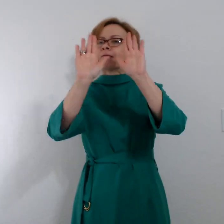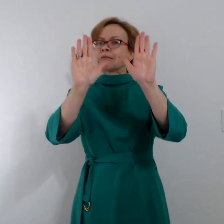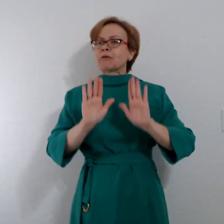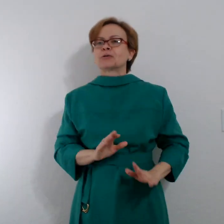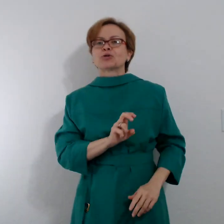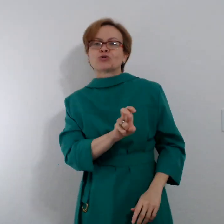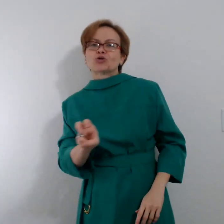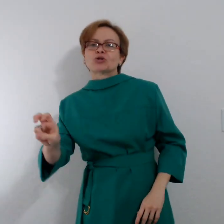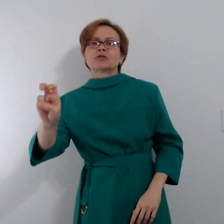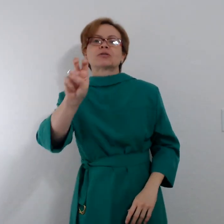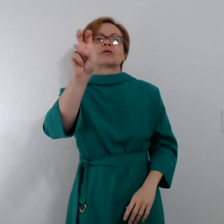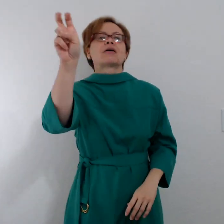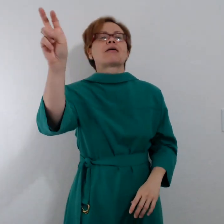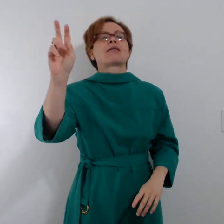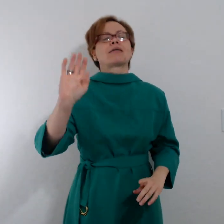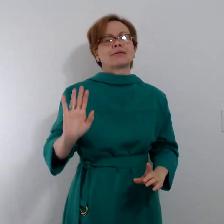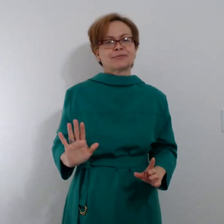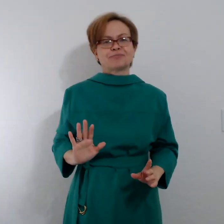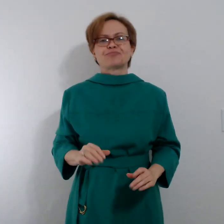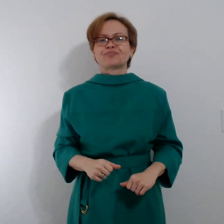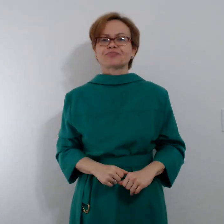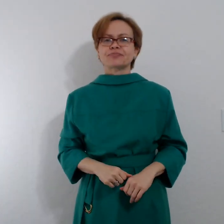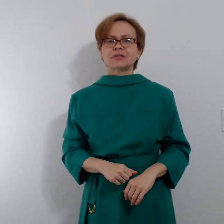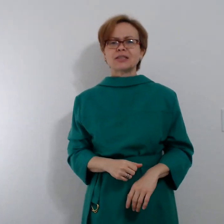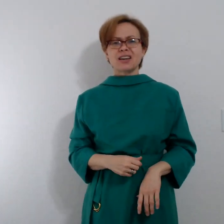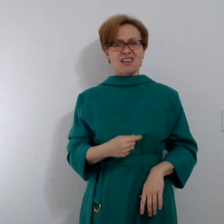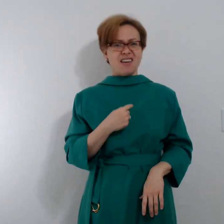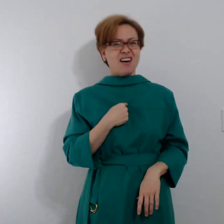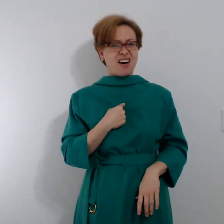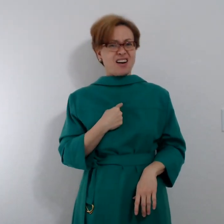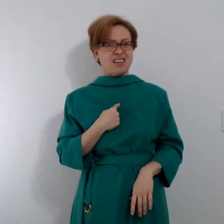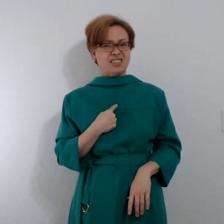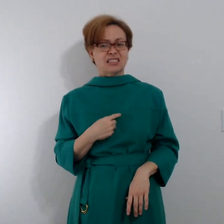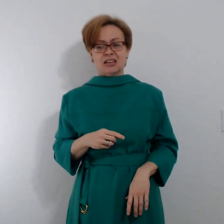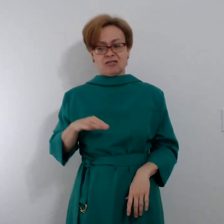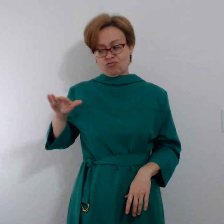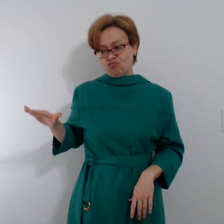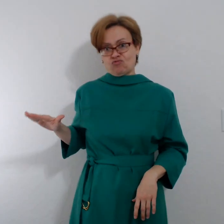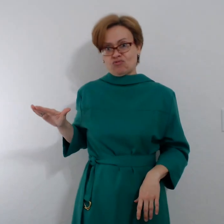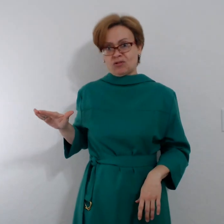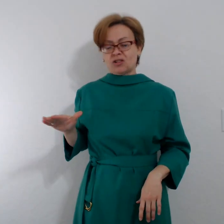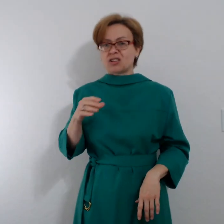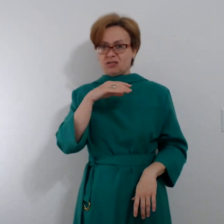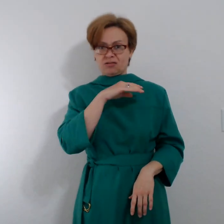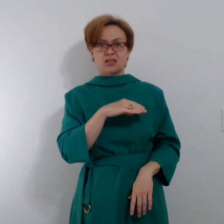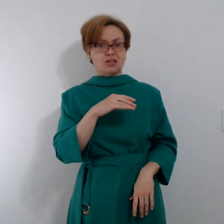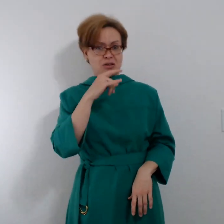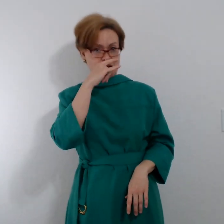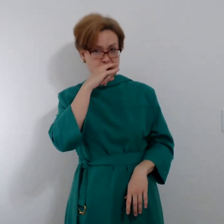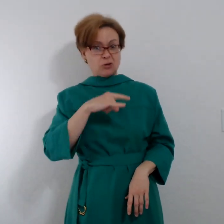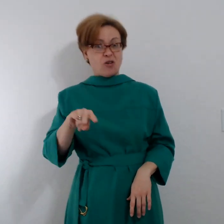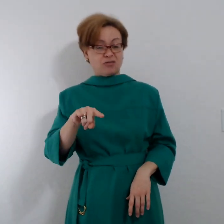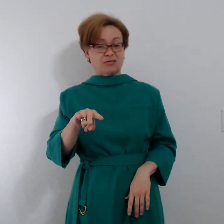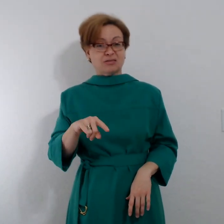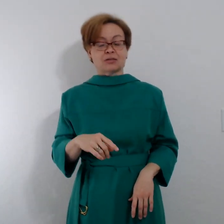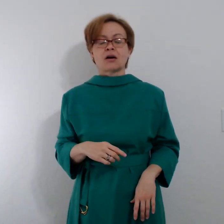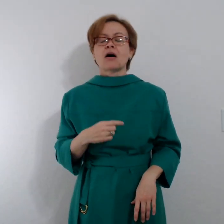As a young magician, I was obsessed with Houdini and his underwater